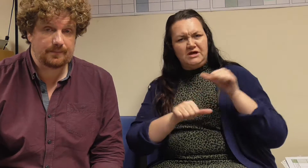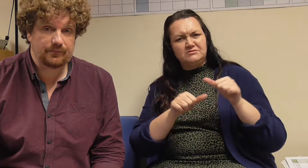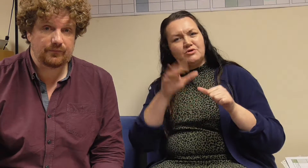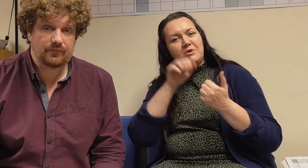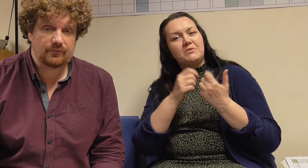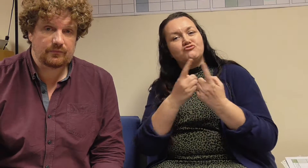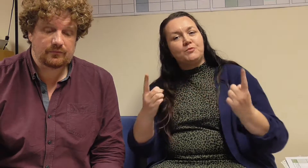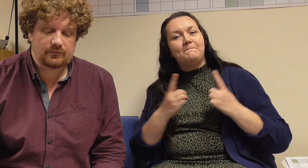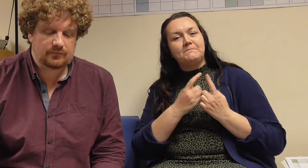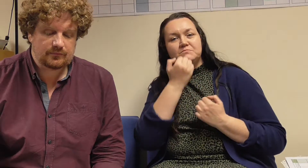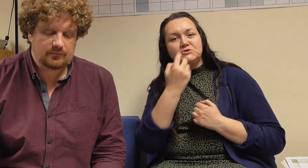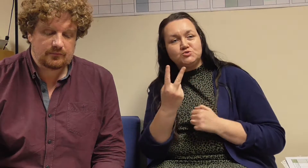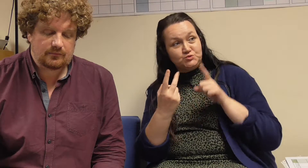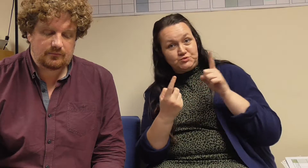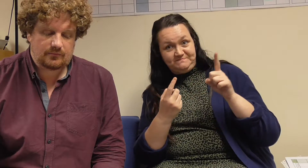2.